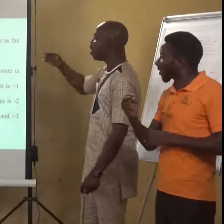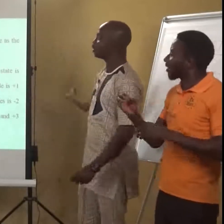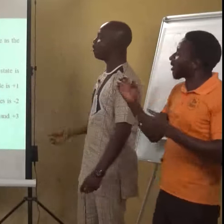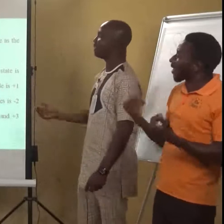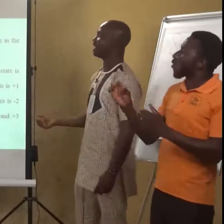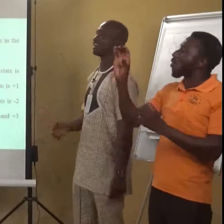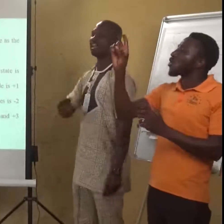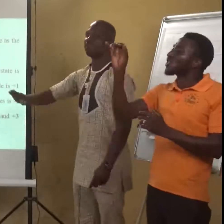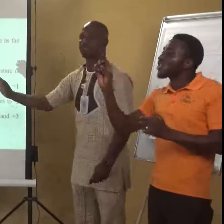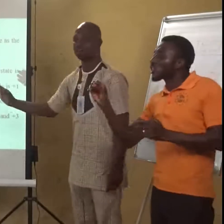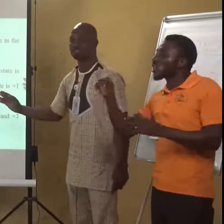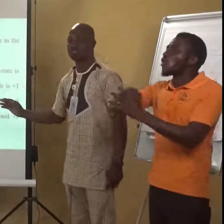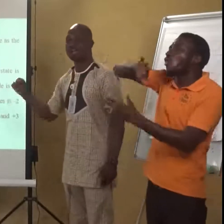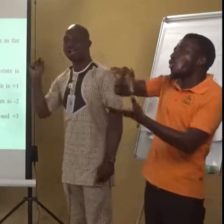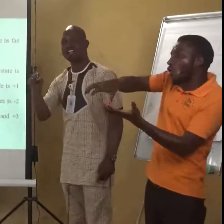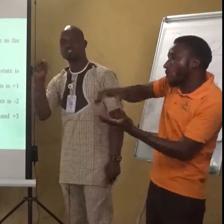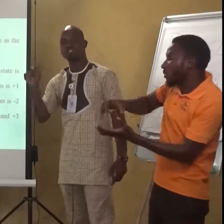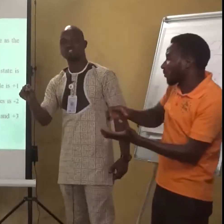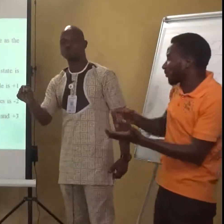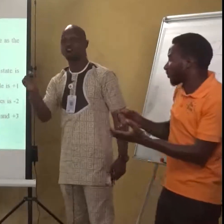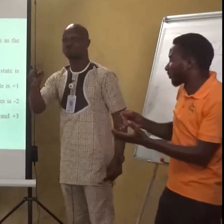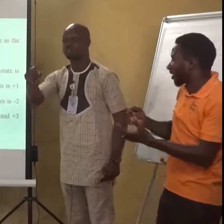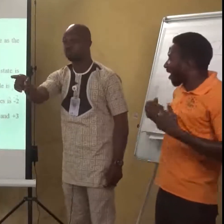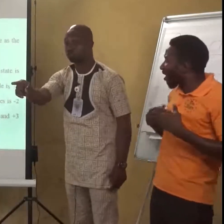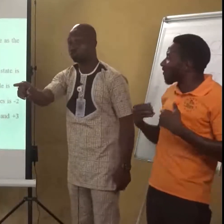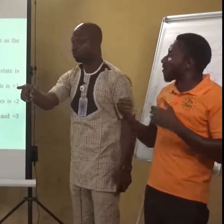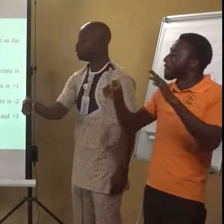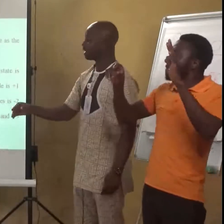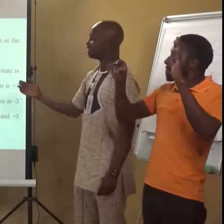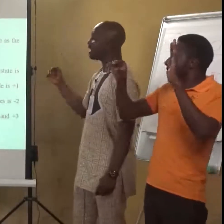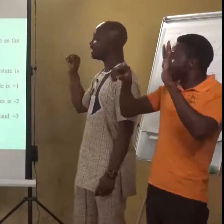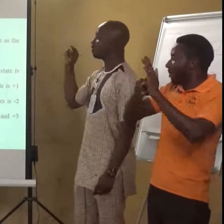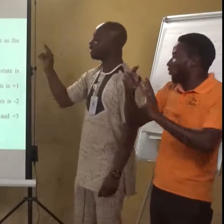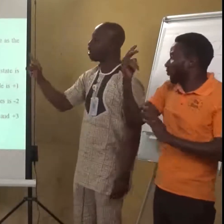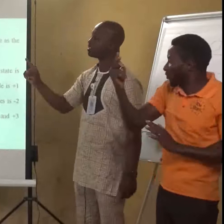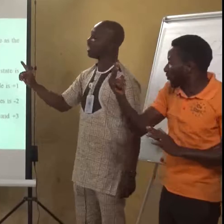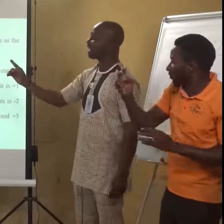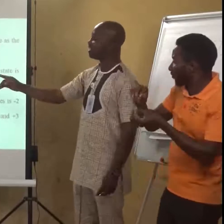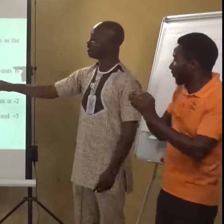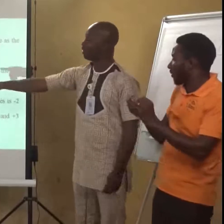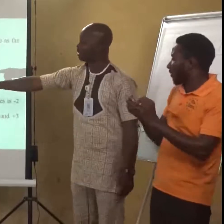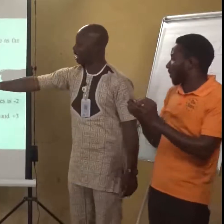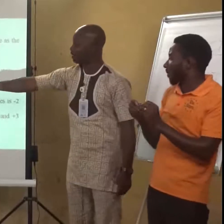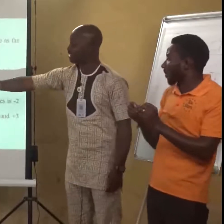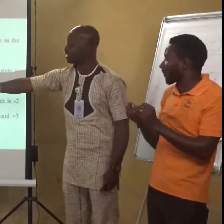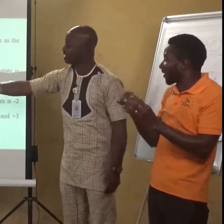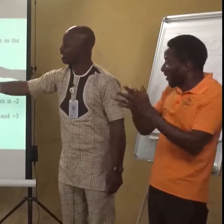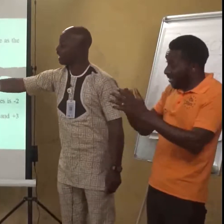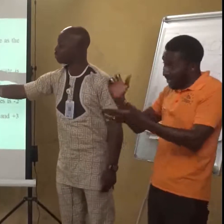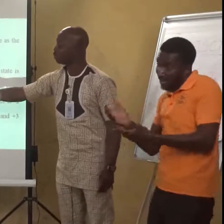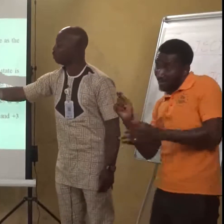in all compounds except peroxide has oxidation number of -2. You can see that a peroxide carries the formula. You can